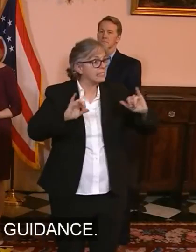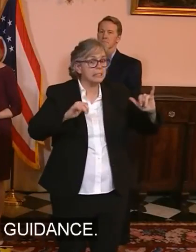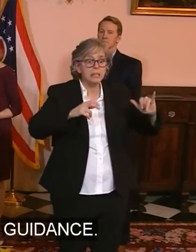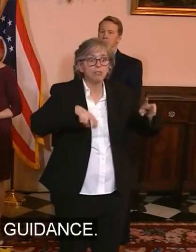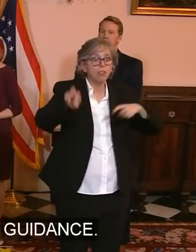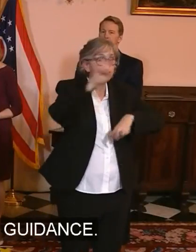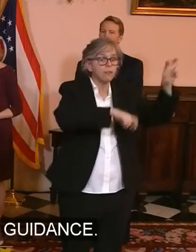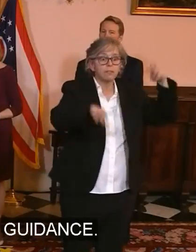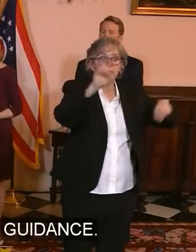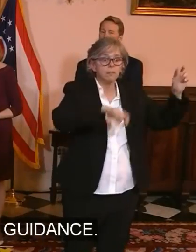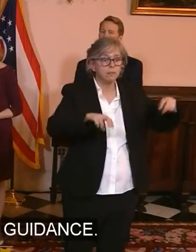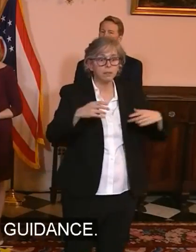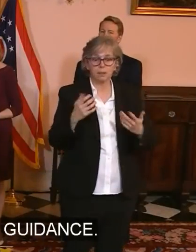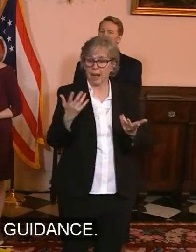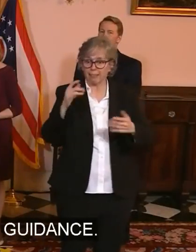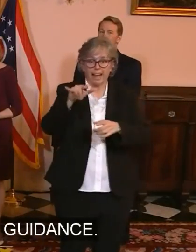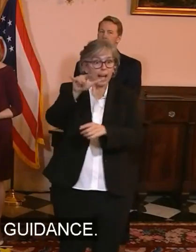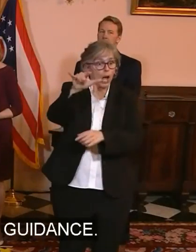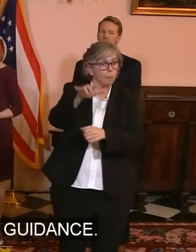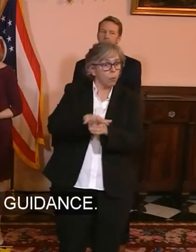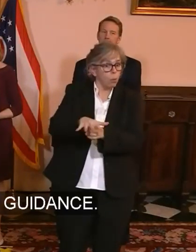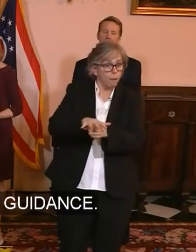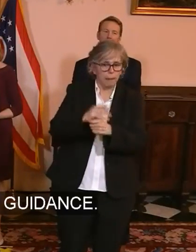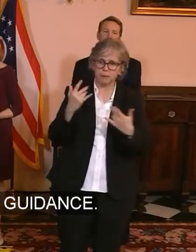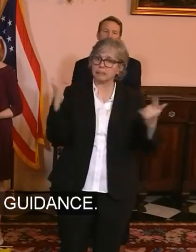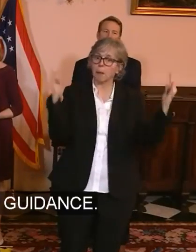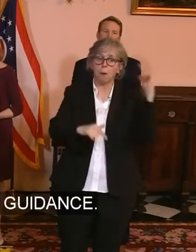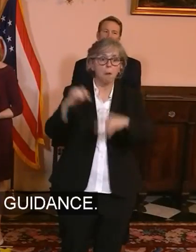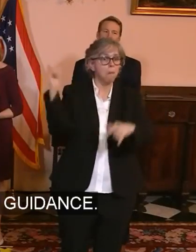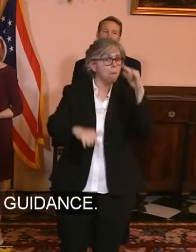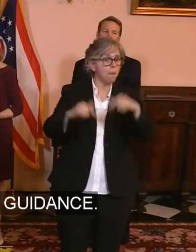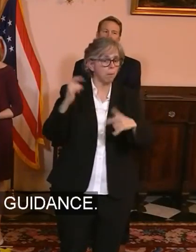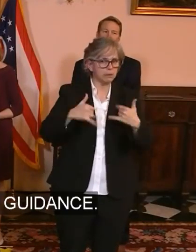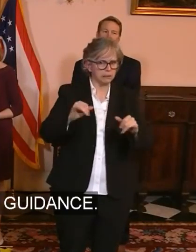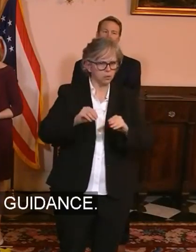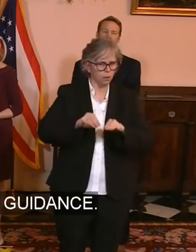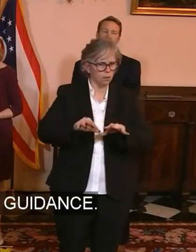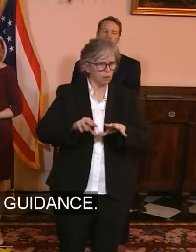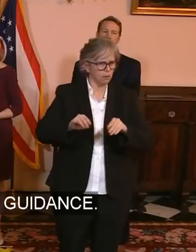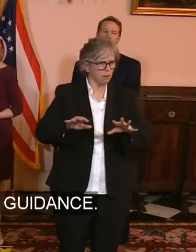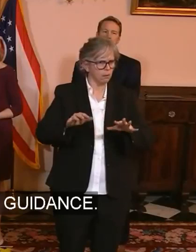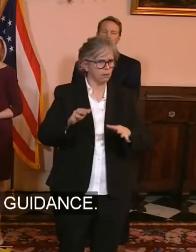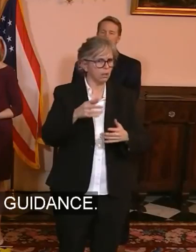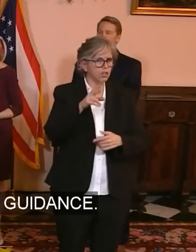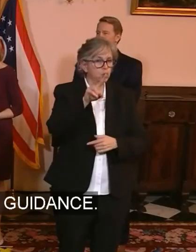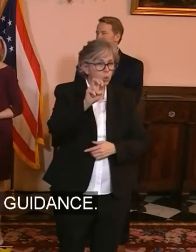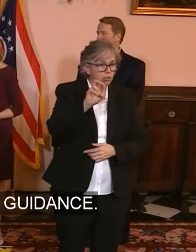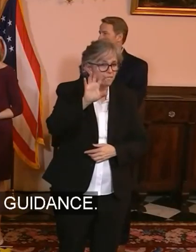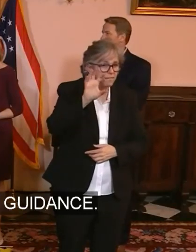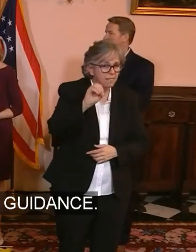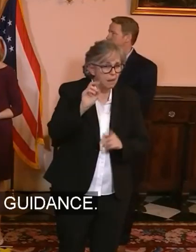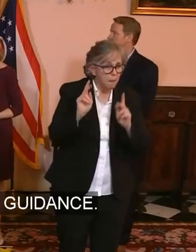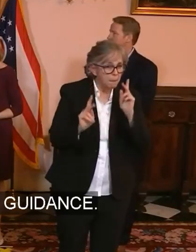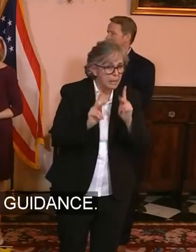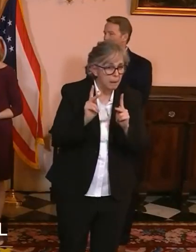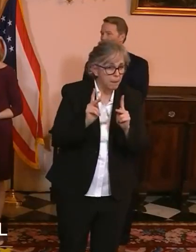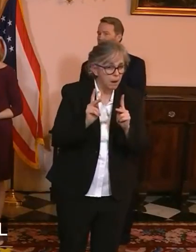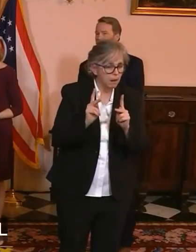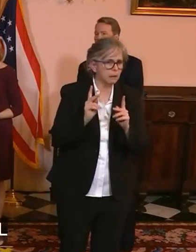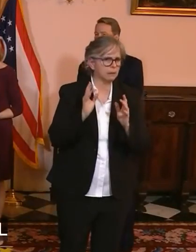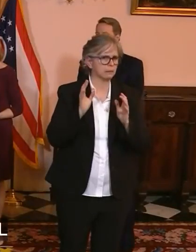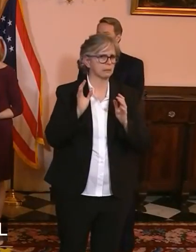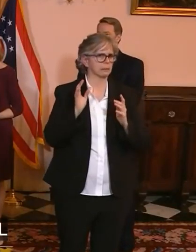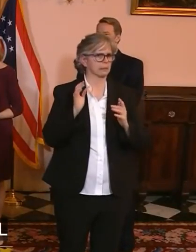our local health departments worked with those folks. Over 250 people self-quarantined as returning travelers from